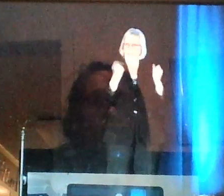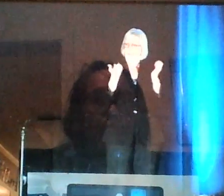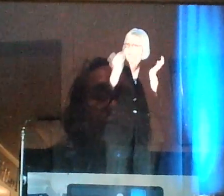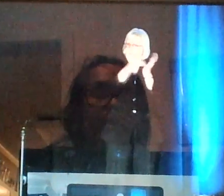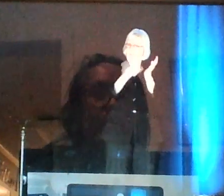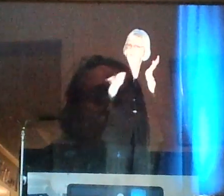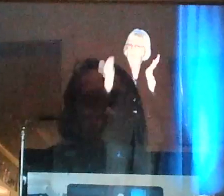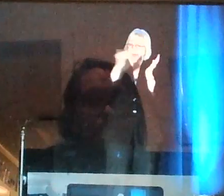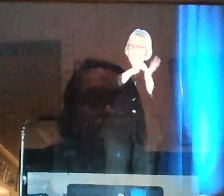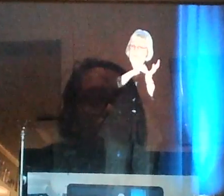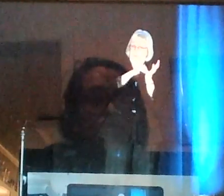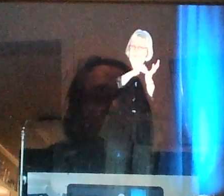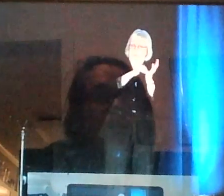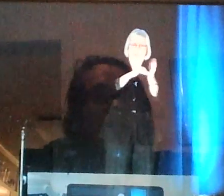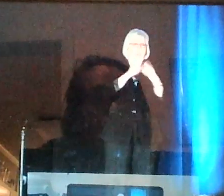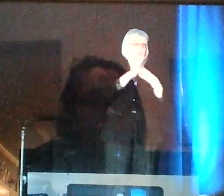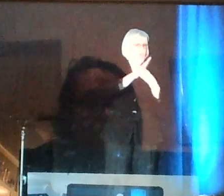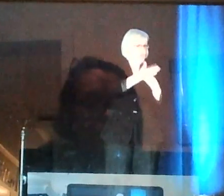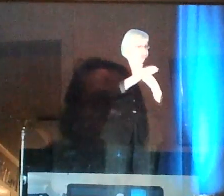We want a system for the Think Aloud protocols,